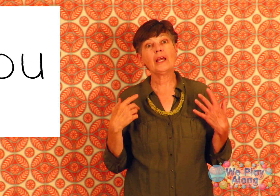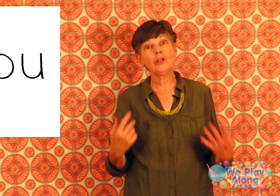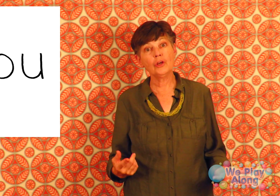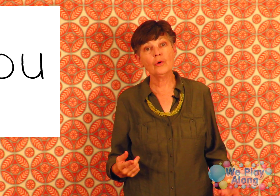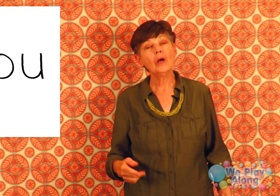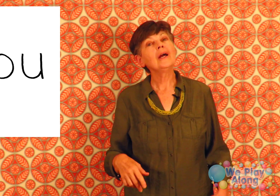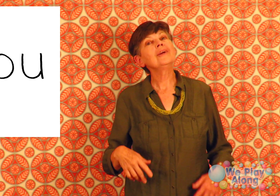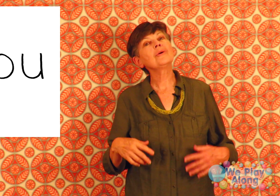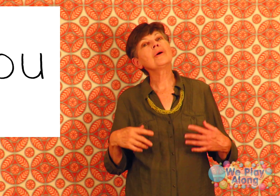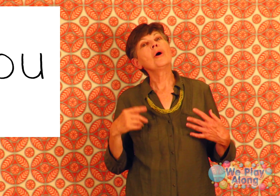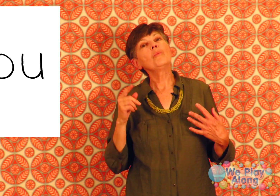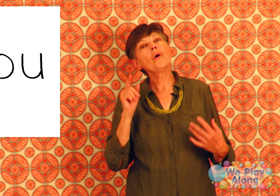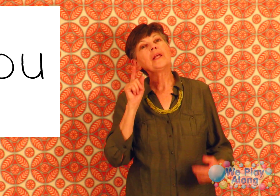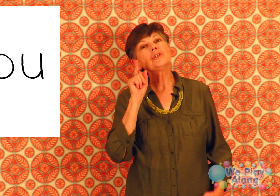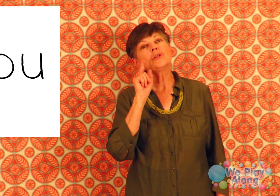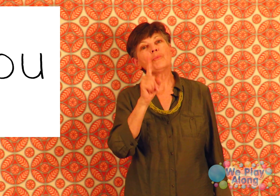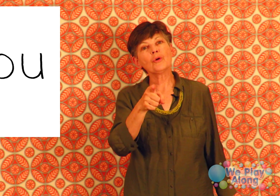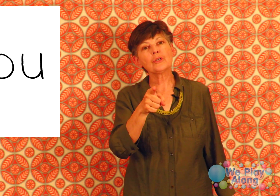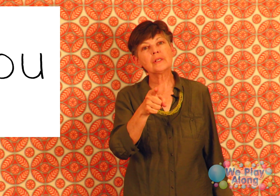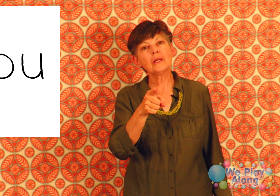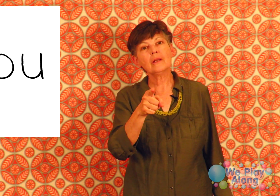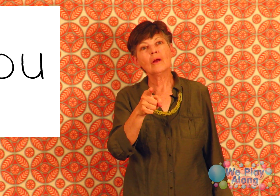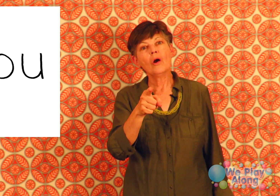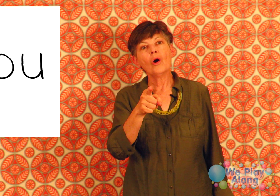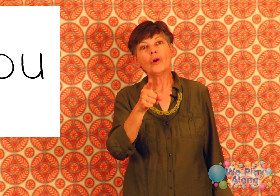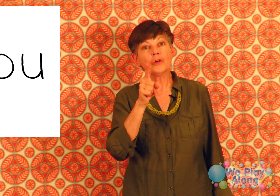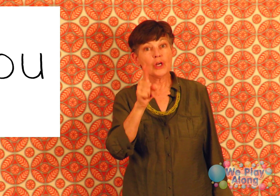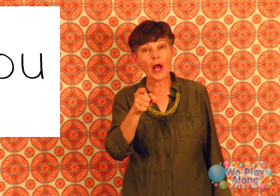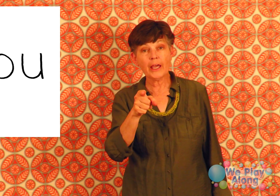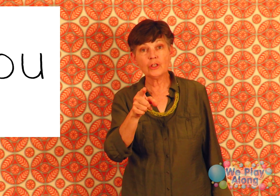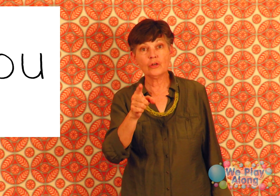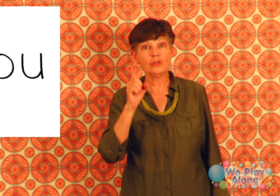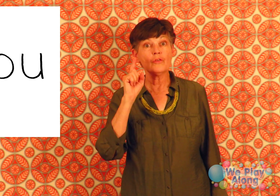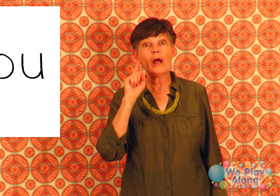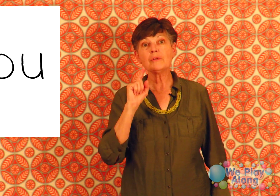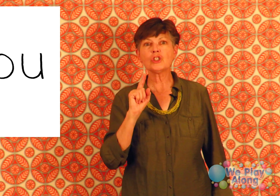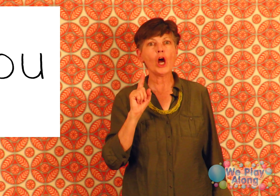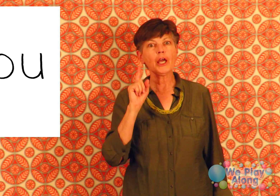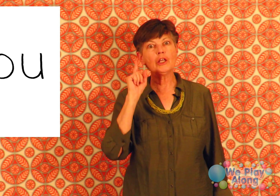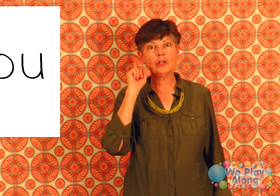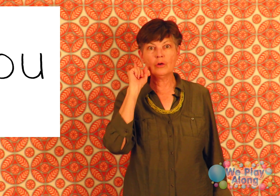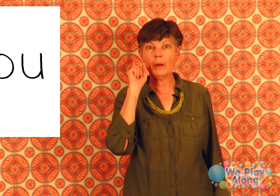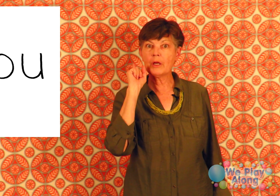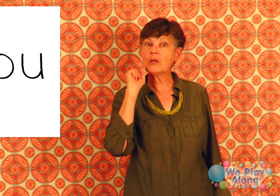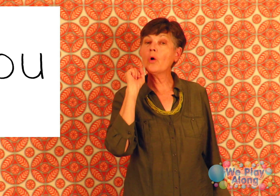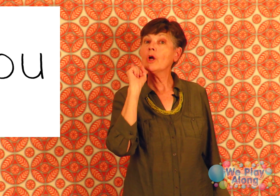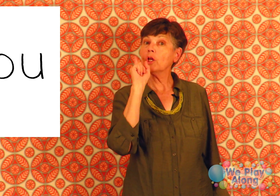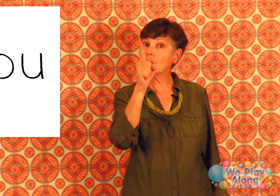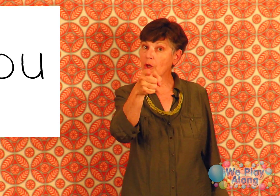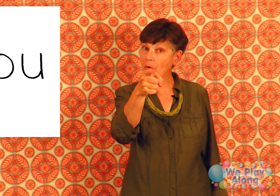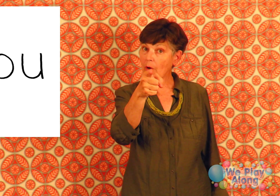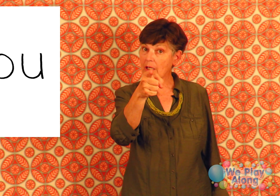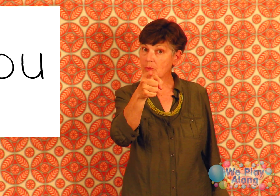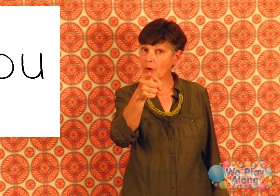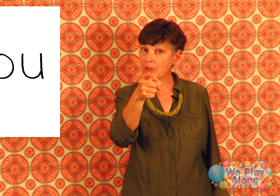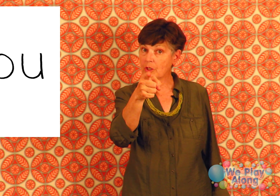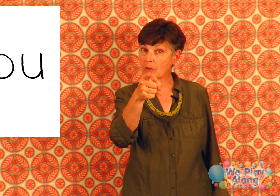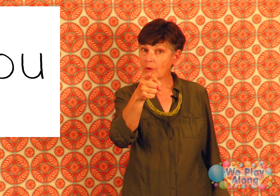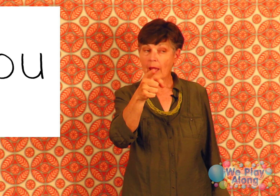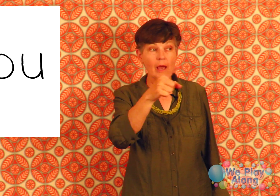saying you, you're pointing to the person you're talking to. So if I'm just talking to you, I'm going to go you. I just point to you. If